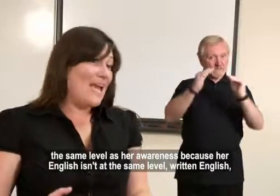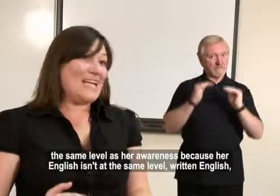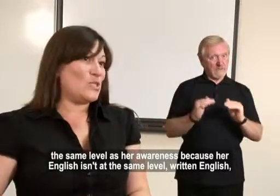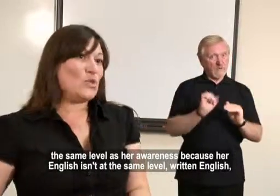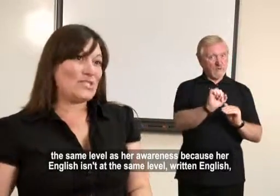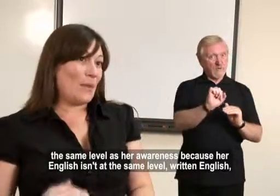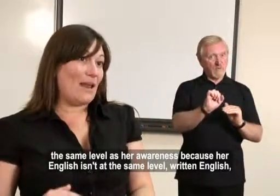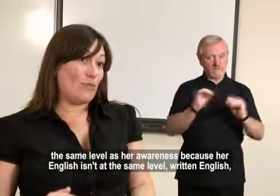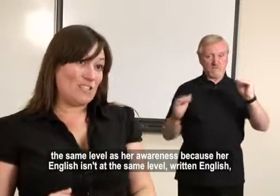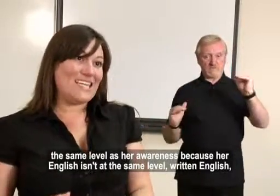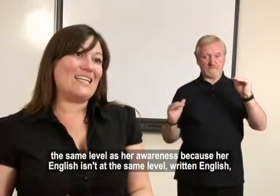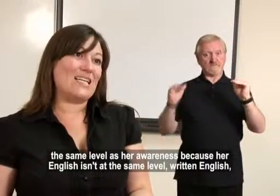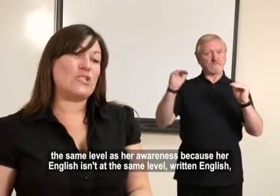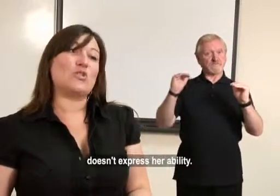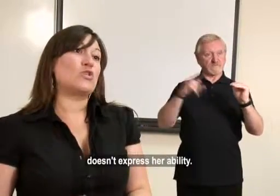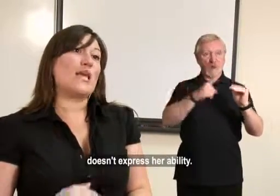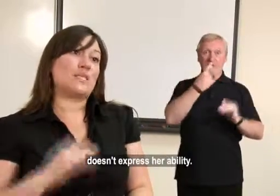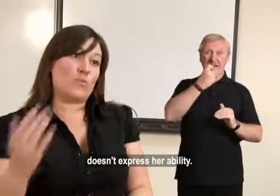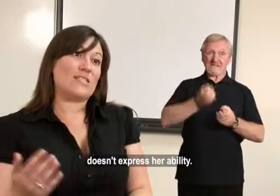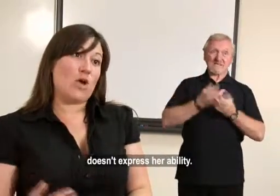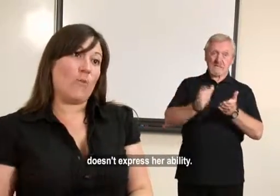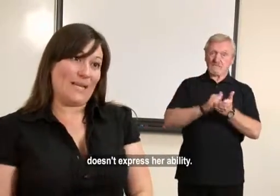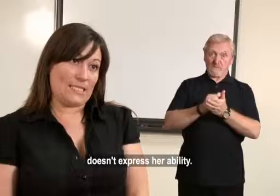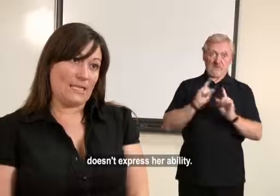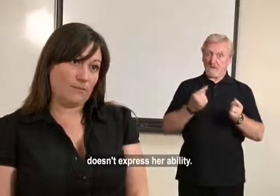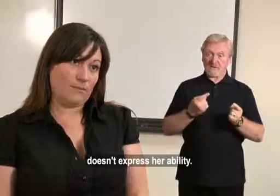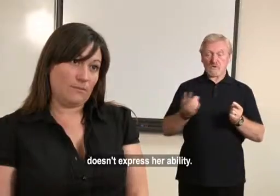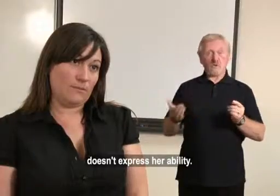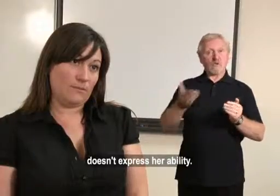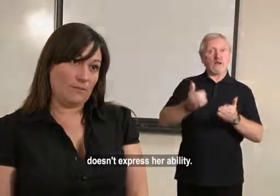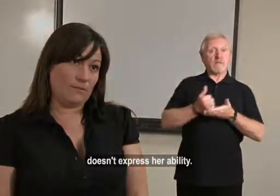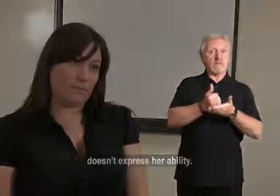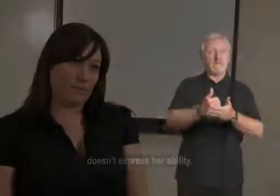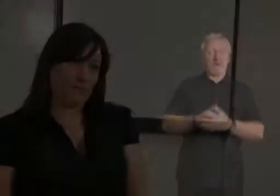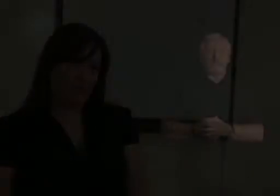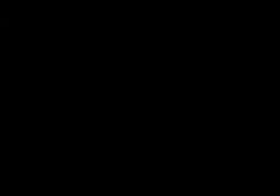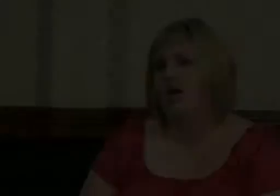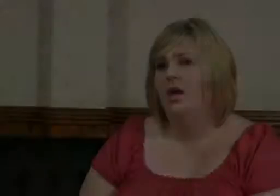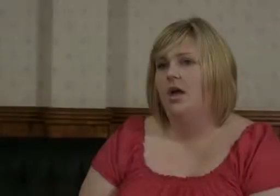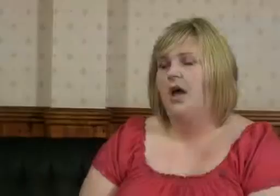English isn't at the same level. Written English doesn't express her ability.